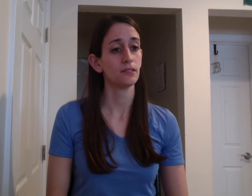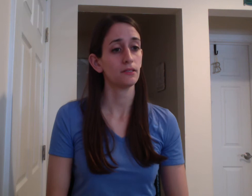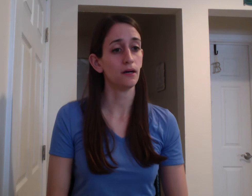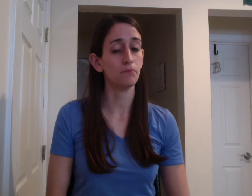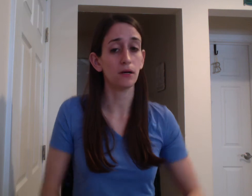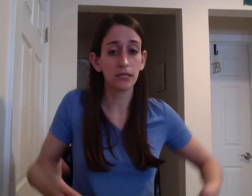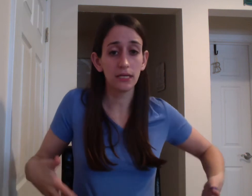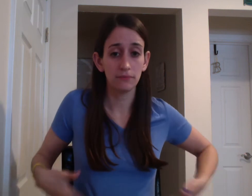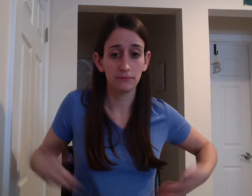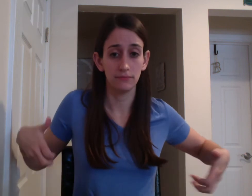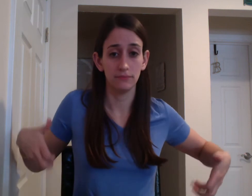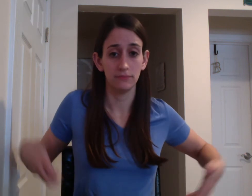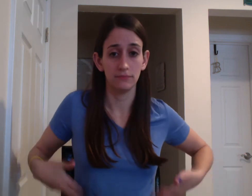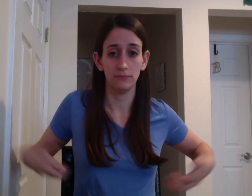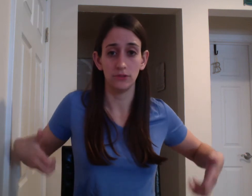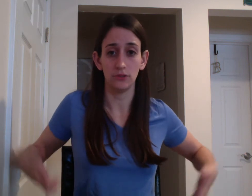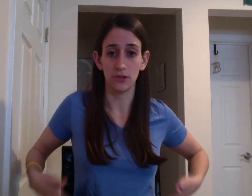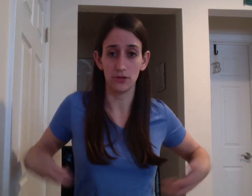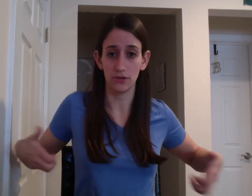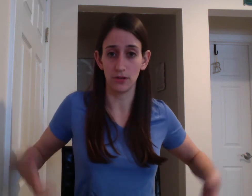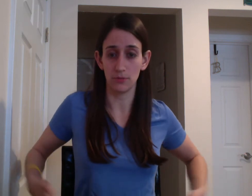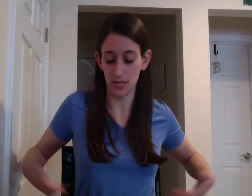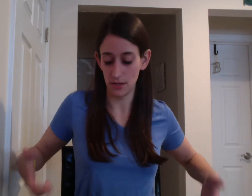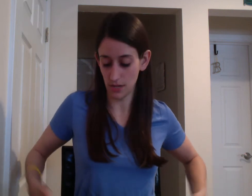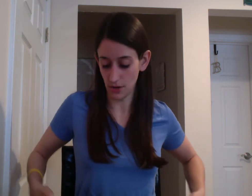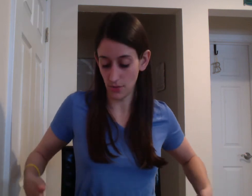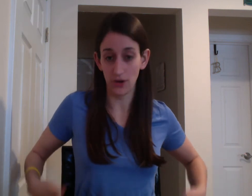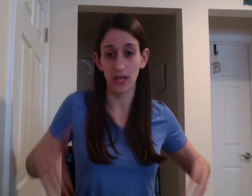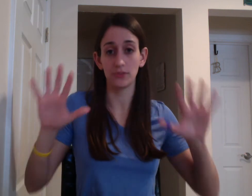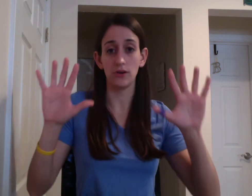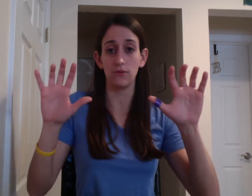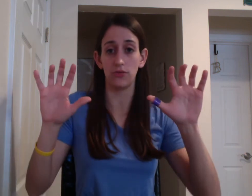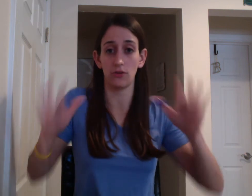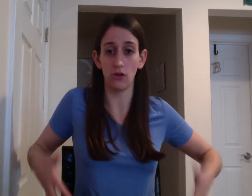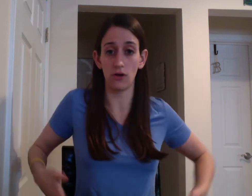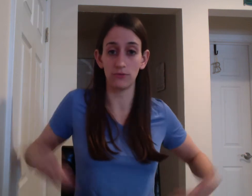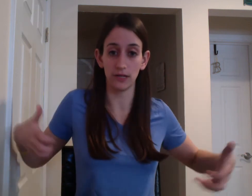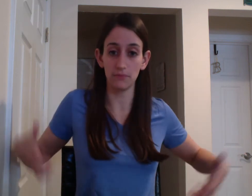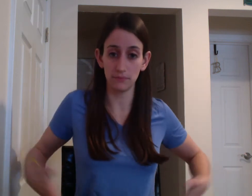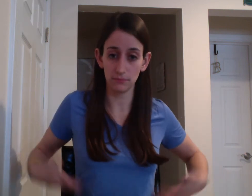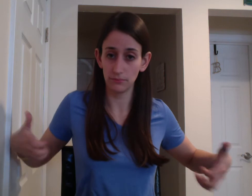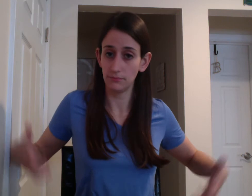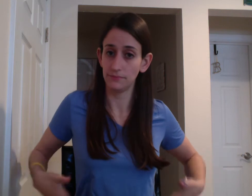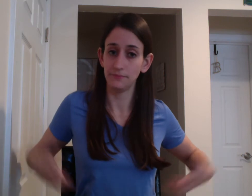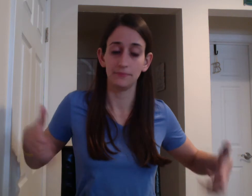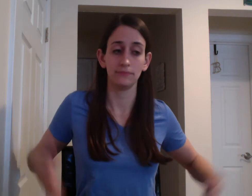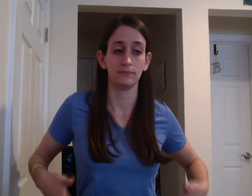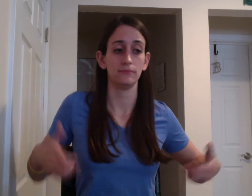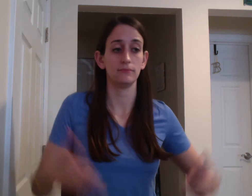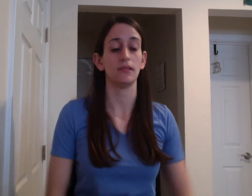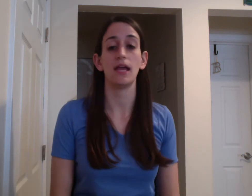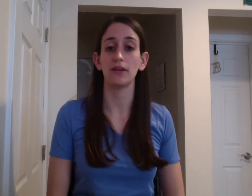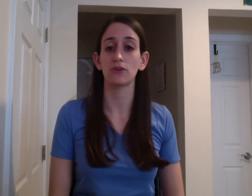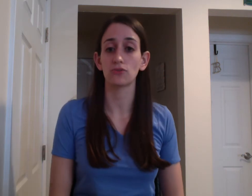A monkey, so you're gonna be near where your hips are with a claw moving up. And a gorilla